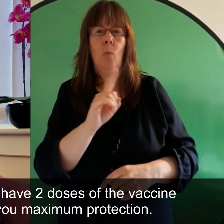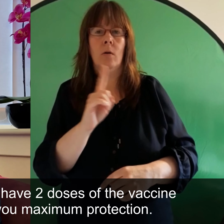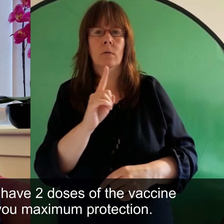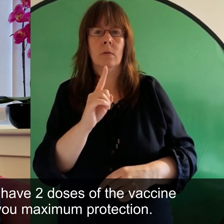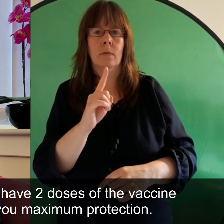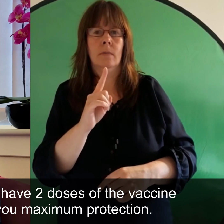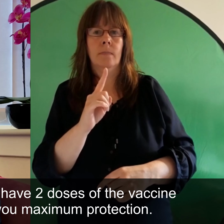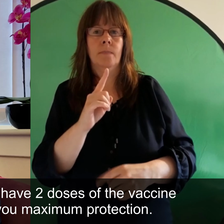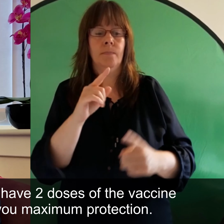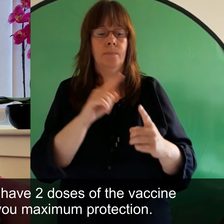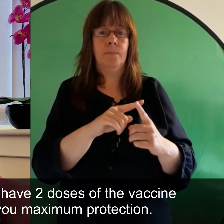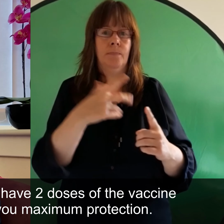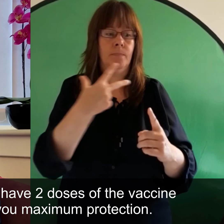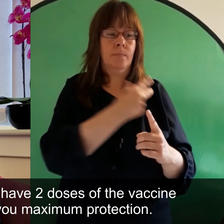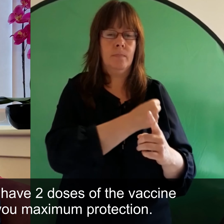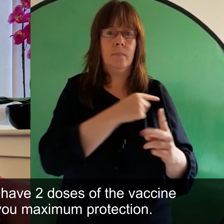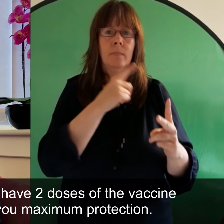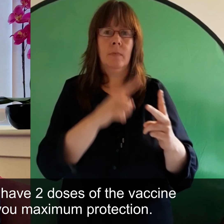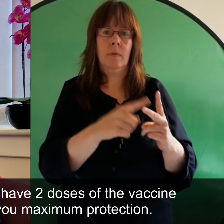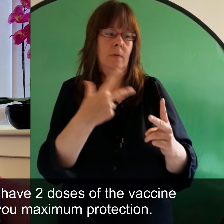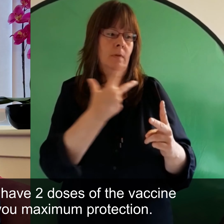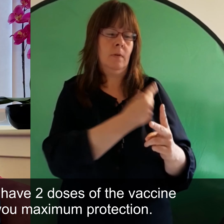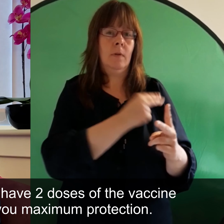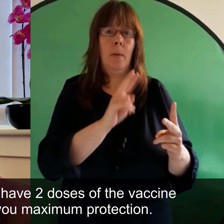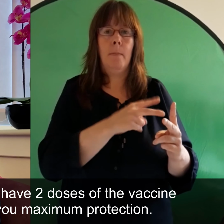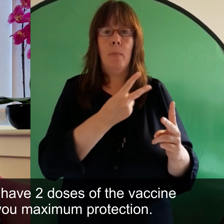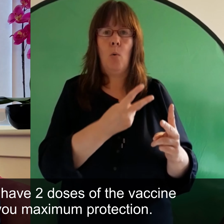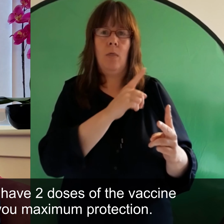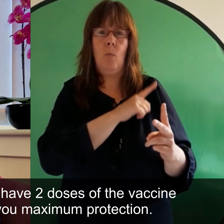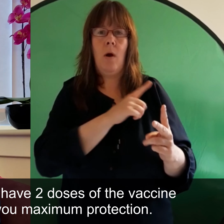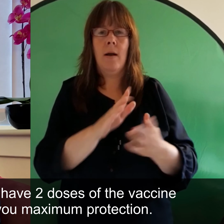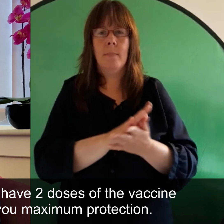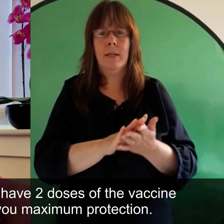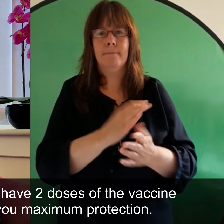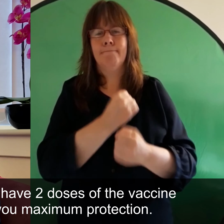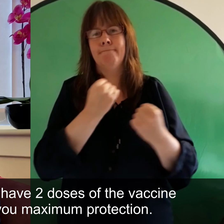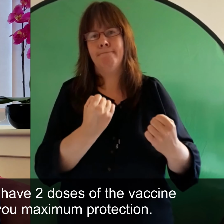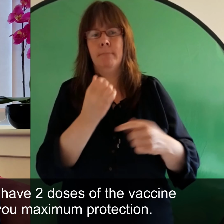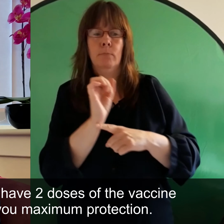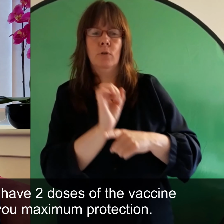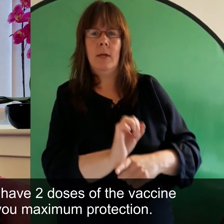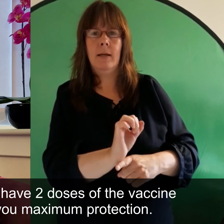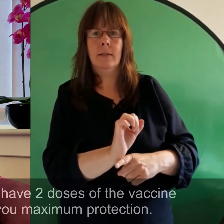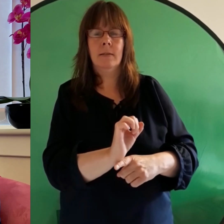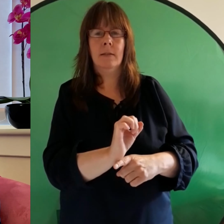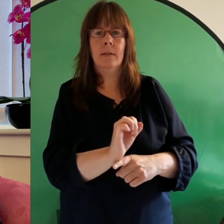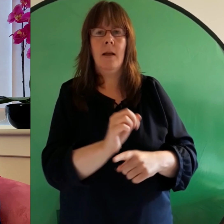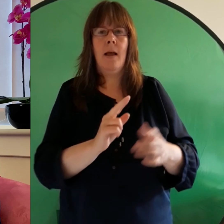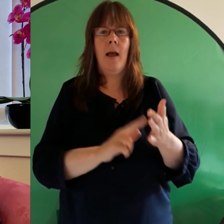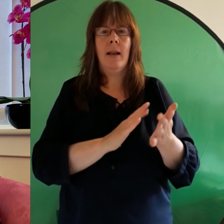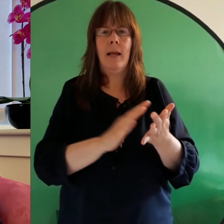It's important that you have two doses of the vaccine as this gives you maximum protection.